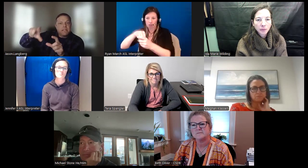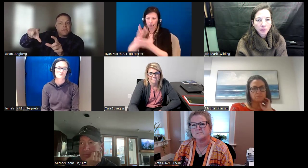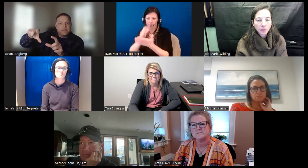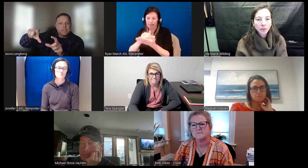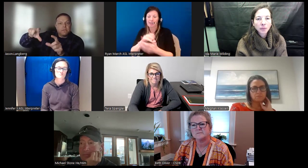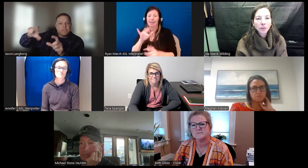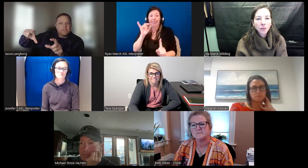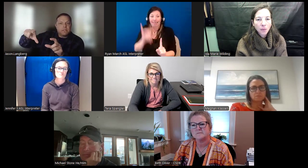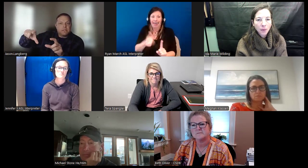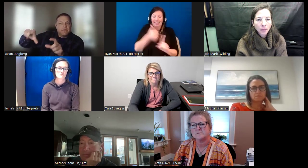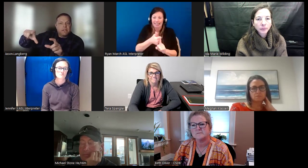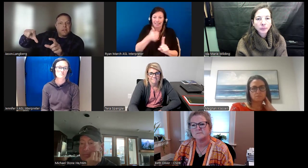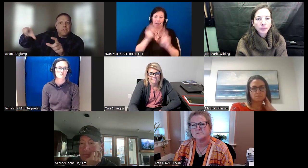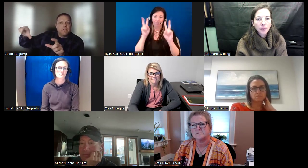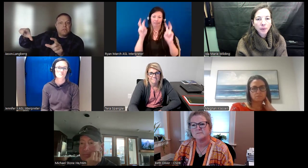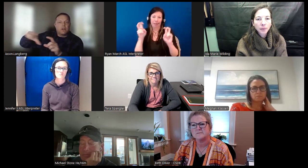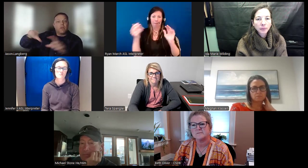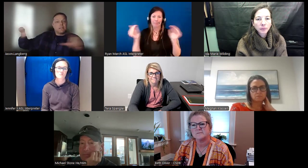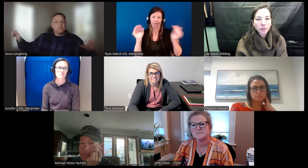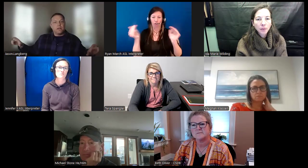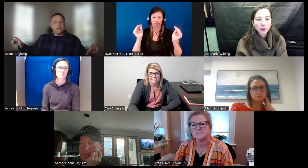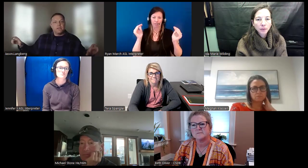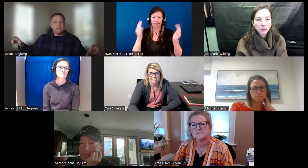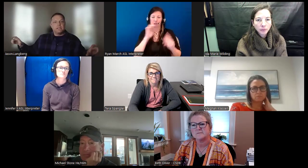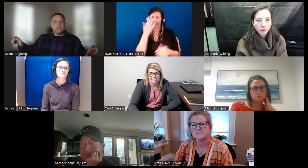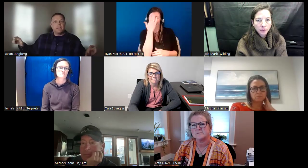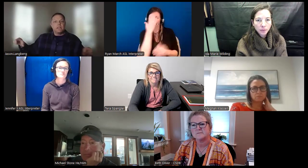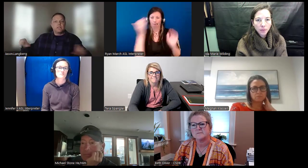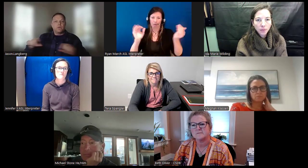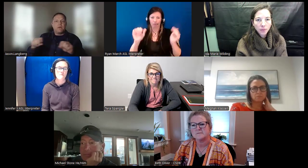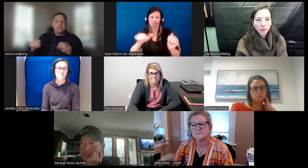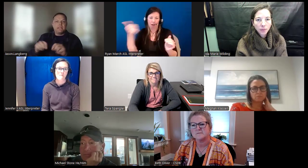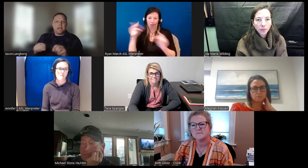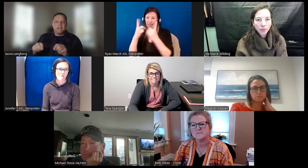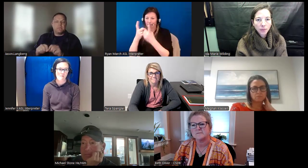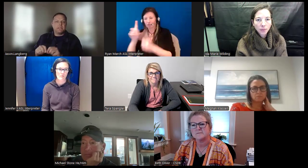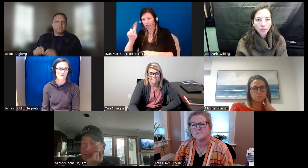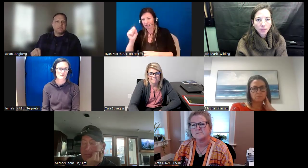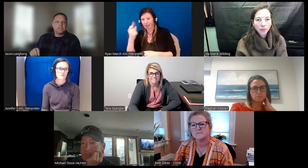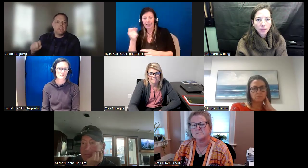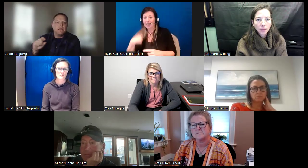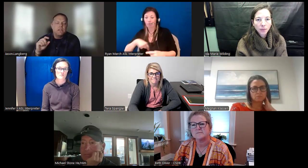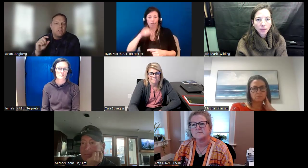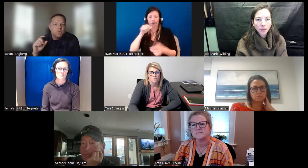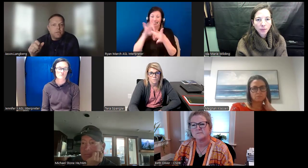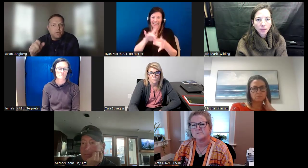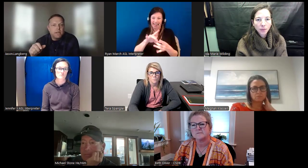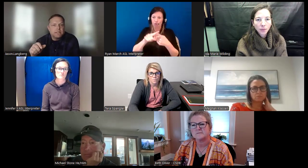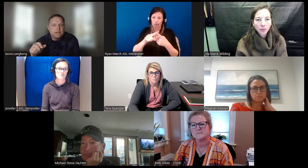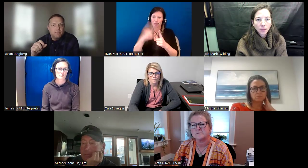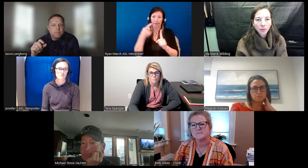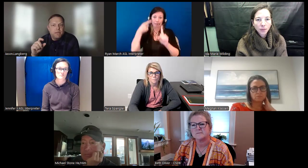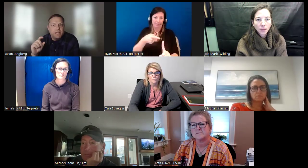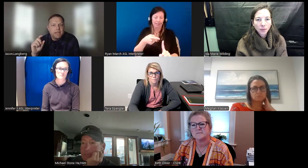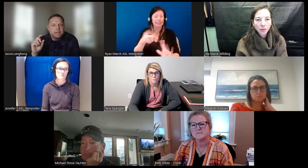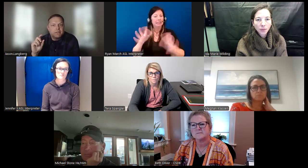the increases for District 11 and other across the board increases. So without being tied to something specific, you run the risk